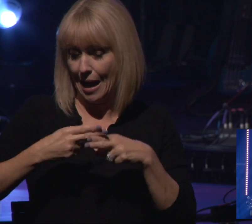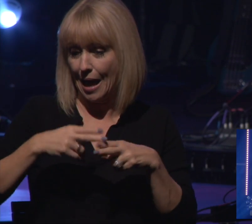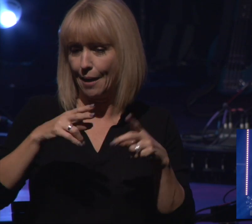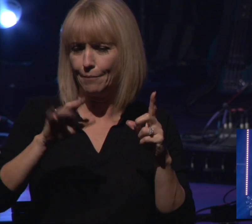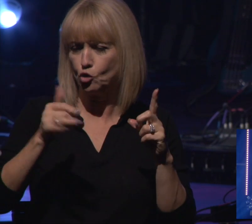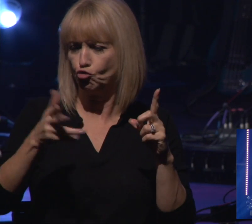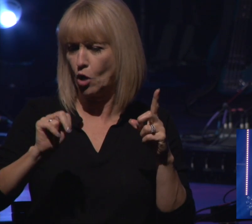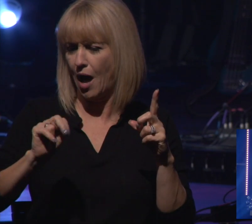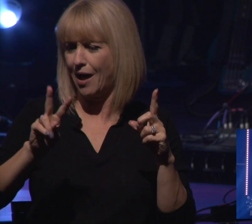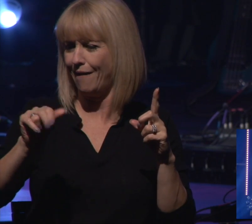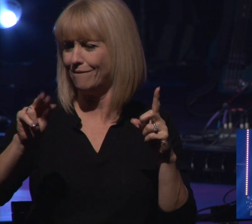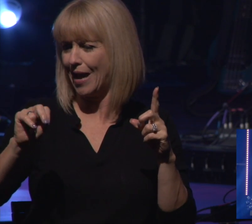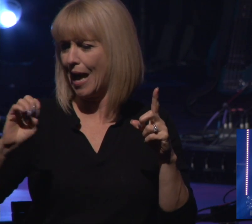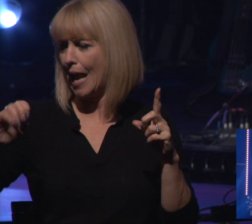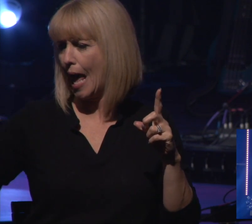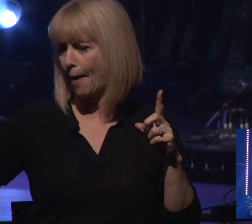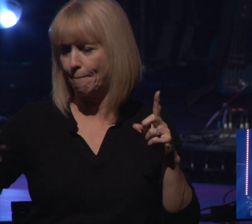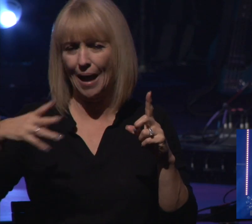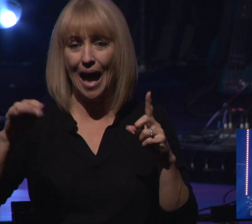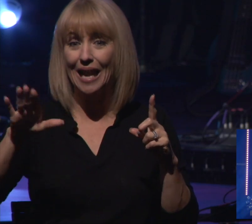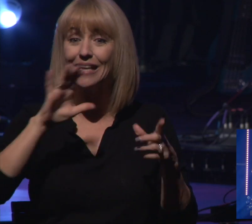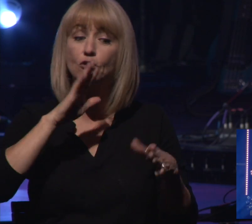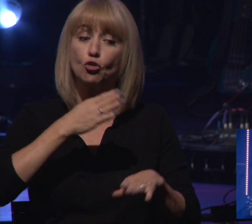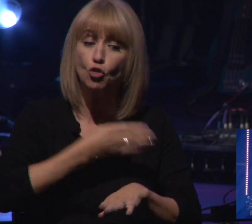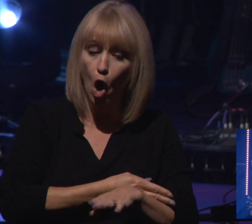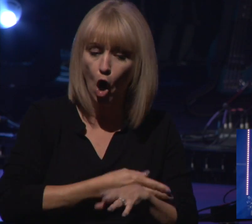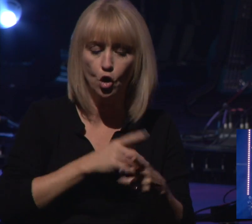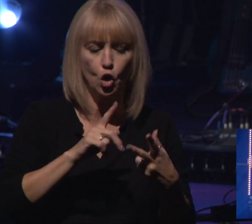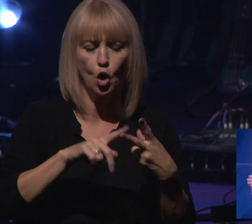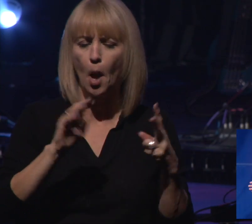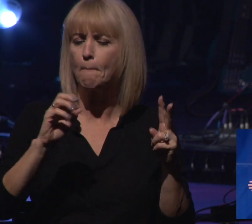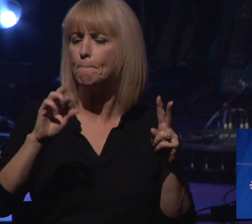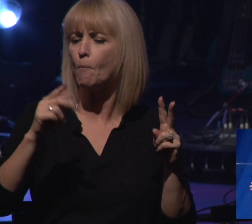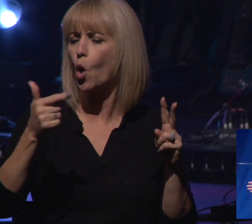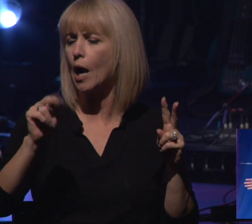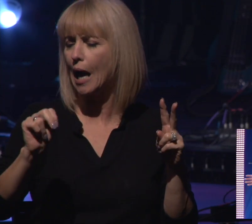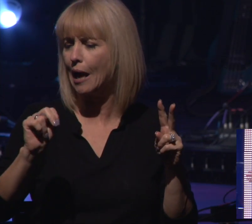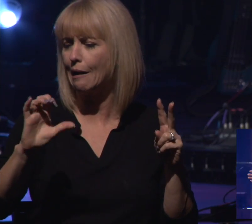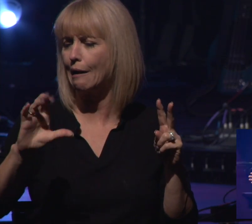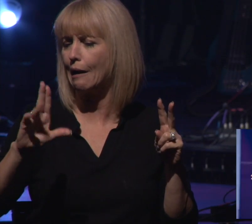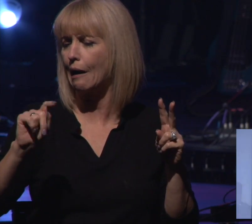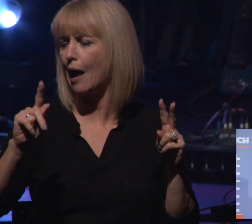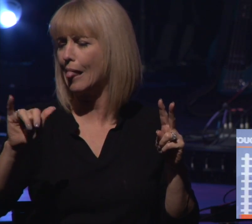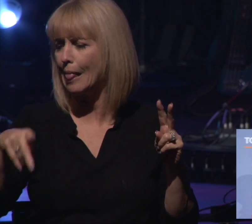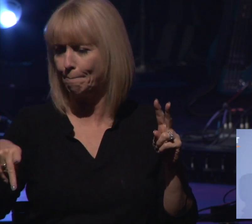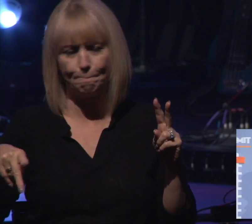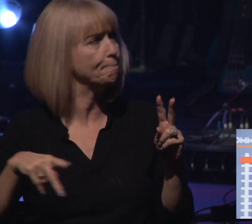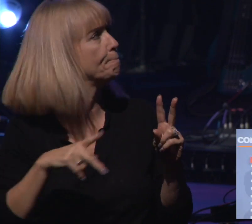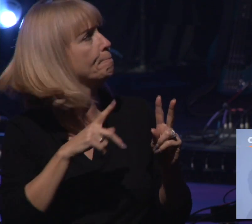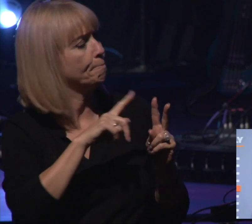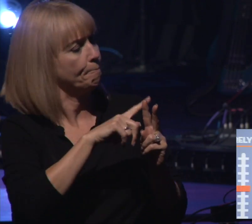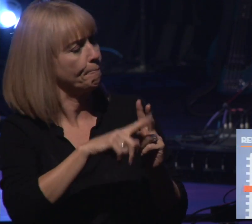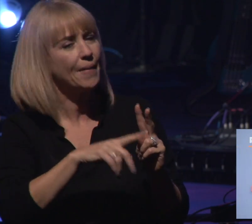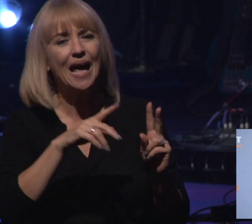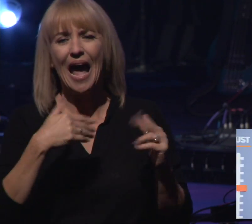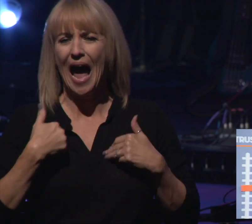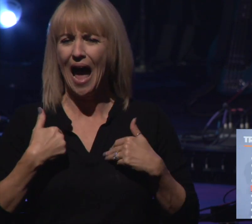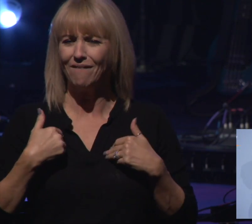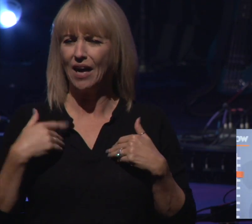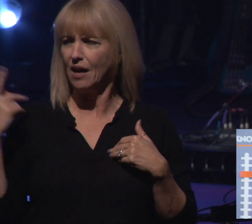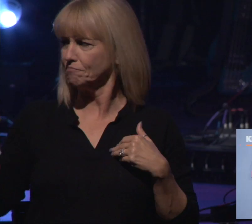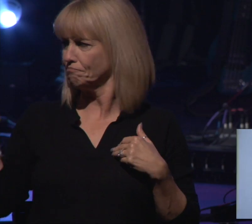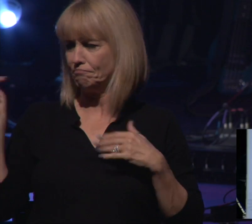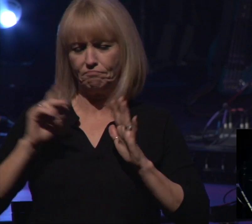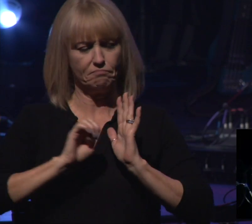daughter, Dr. Morgan Cutlip, called the Relationship Attachment Model. And we've got it laid out over here. And this is one of those things, as you look at